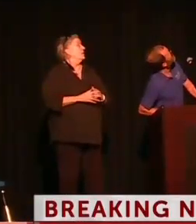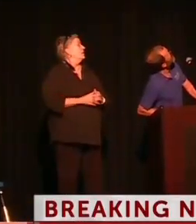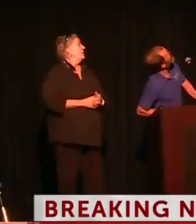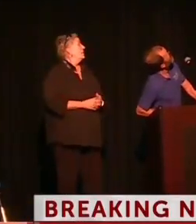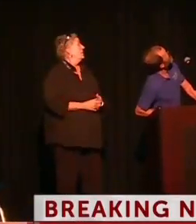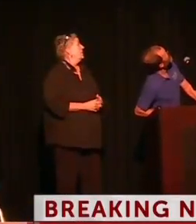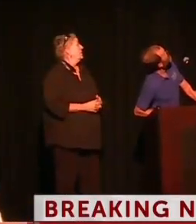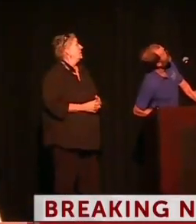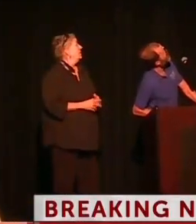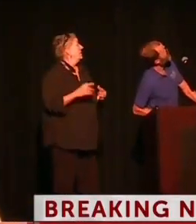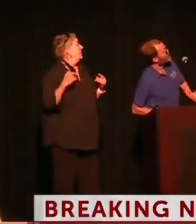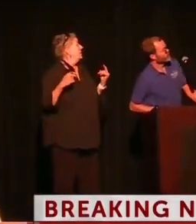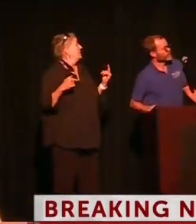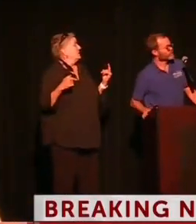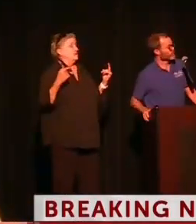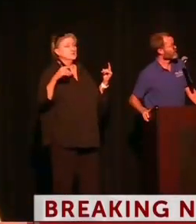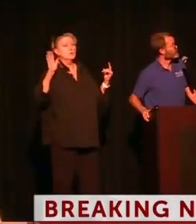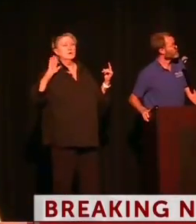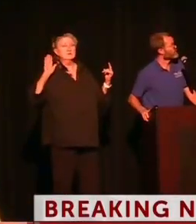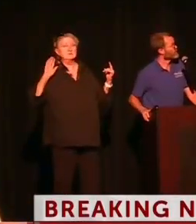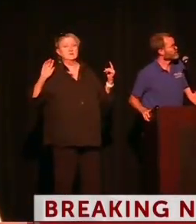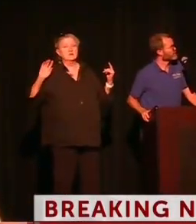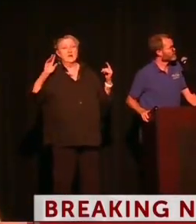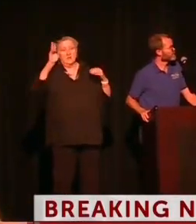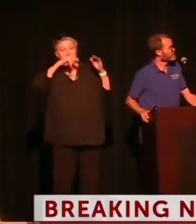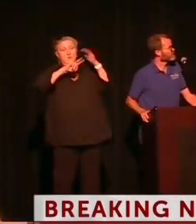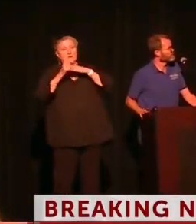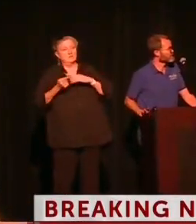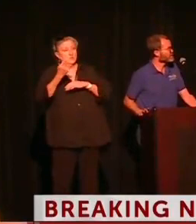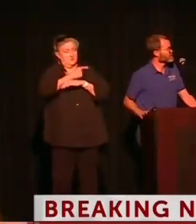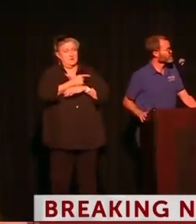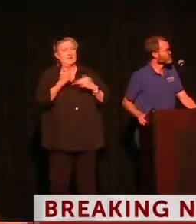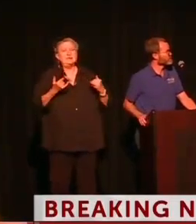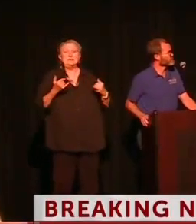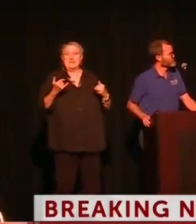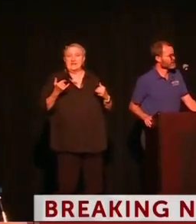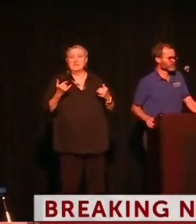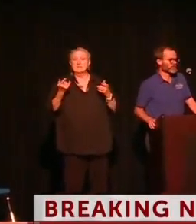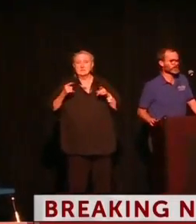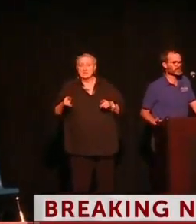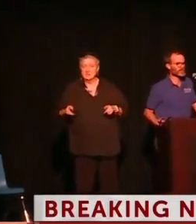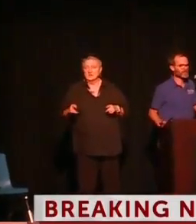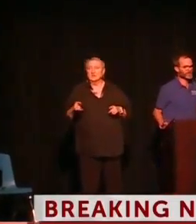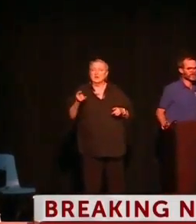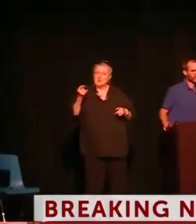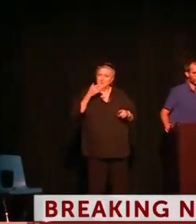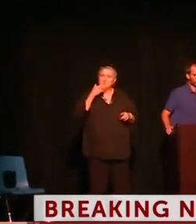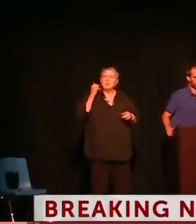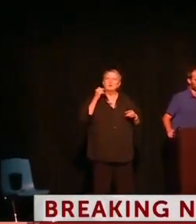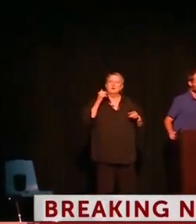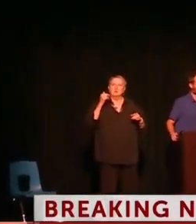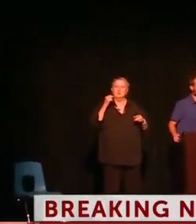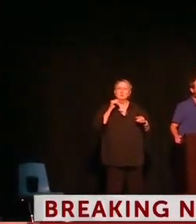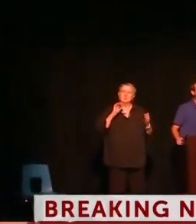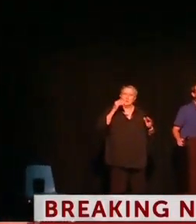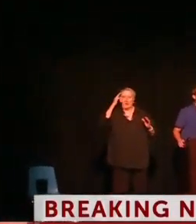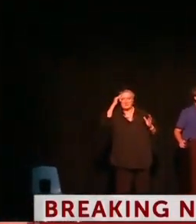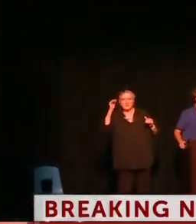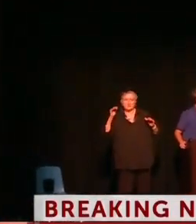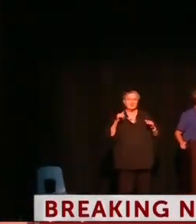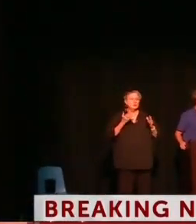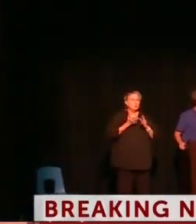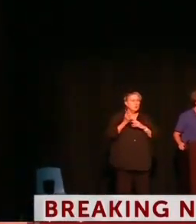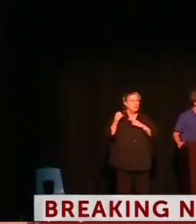Let's see, this was the forecast from today, and today's conditions were a little bit better than they've been through the